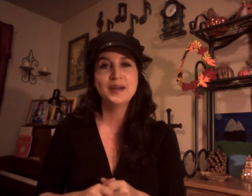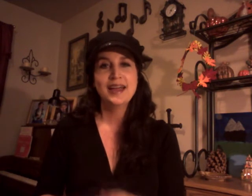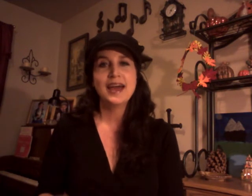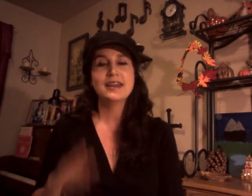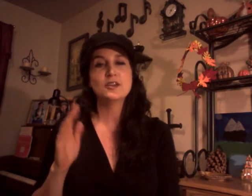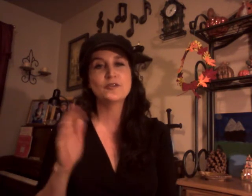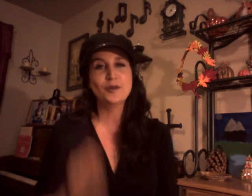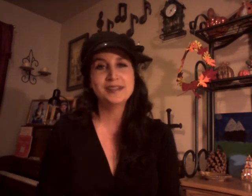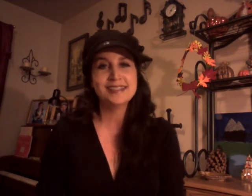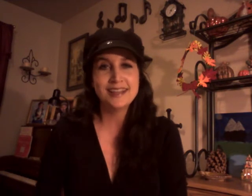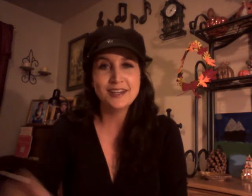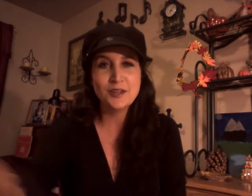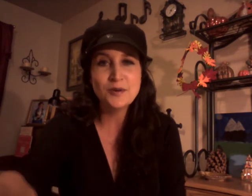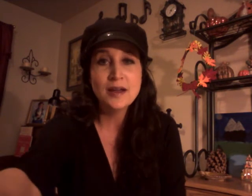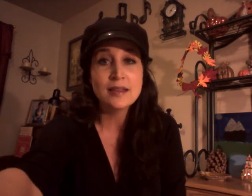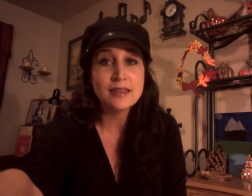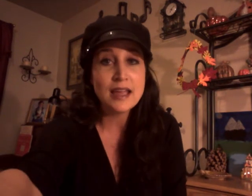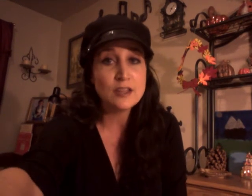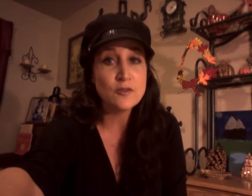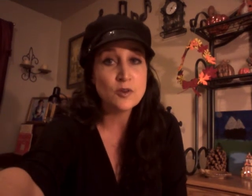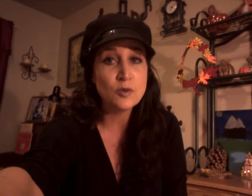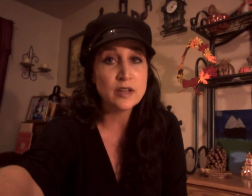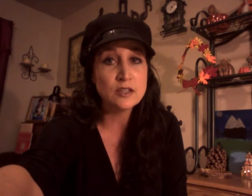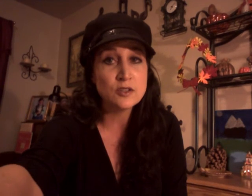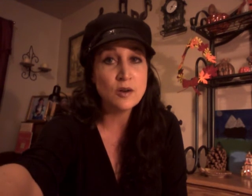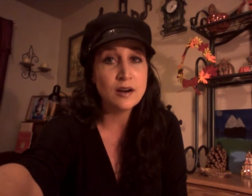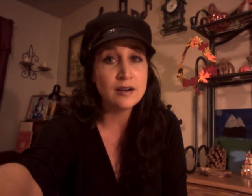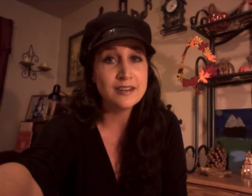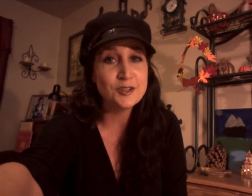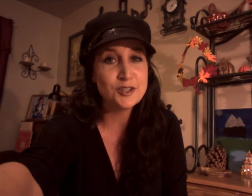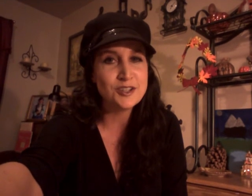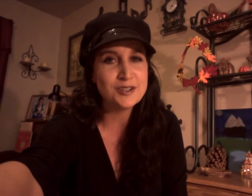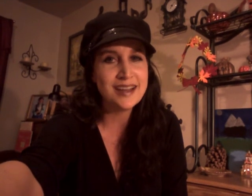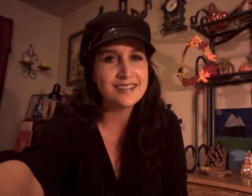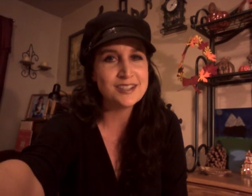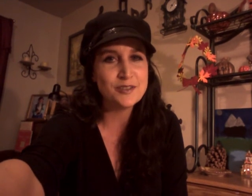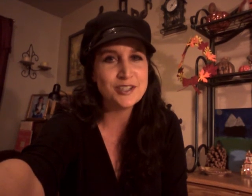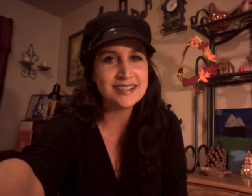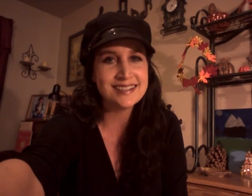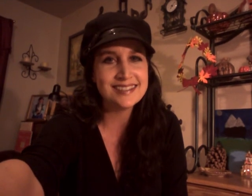And I look forward to seeing you. Thank you for working so hard and using your talents for Jesus.